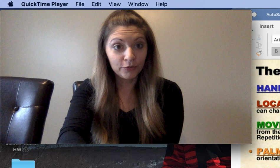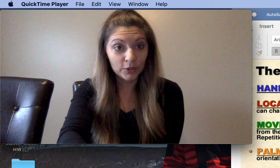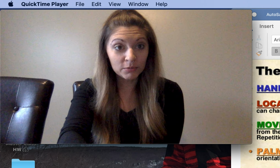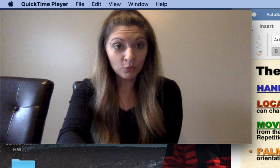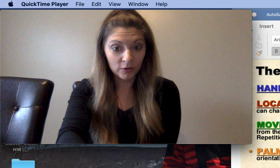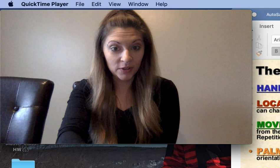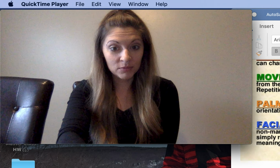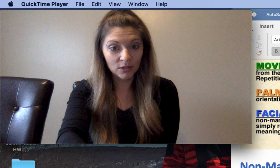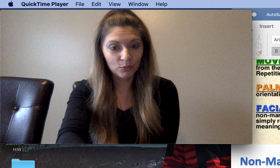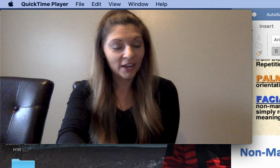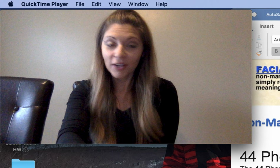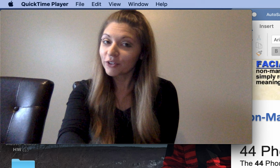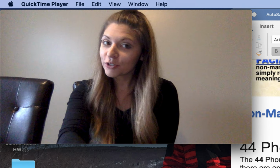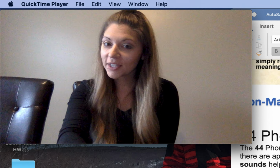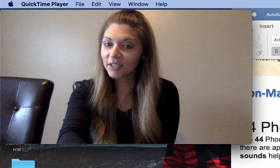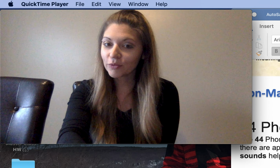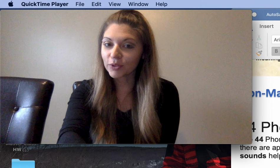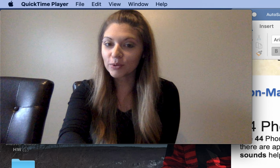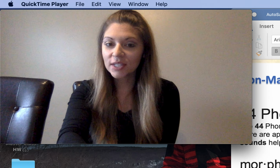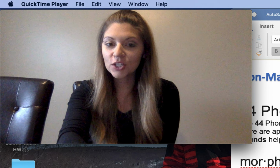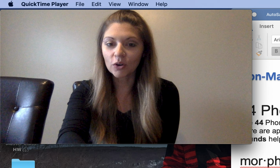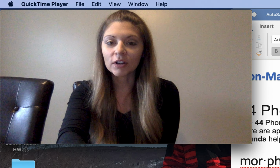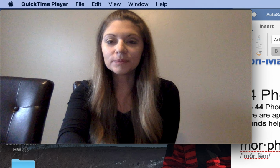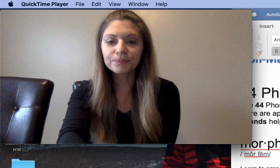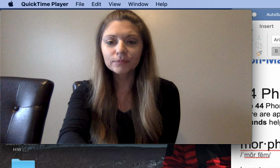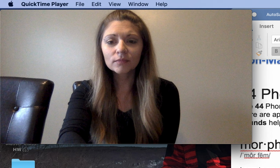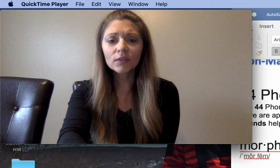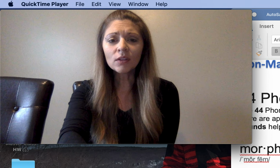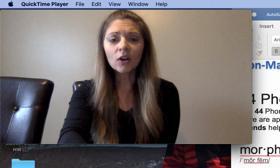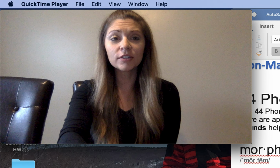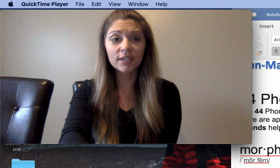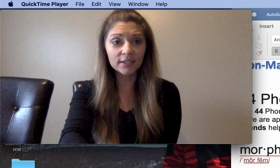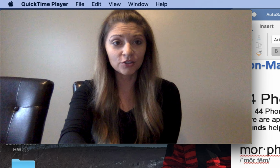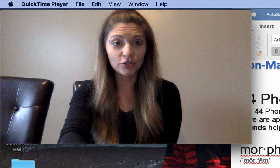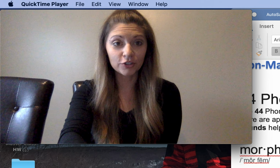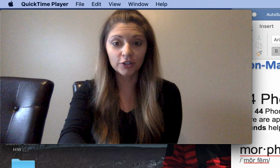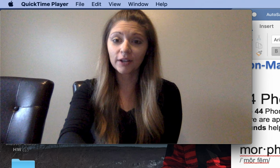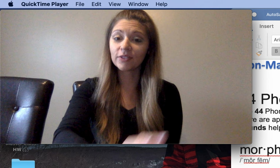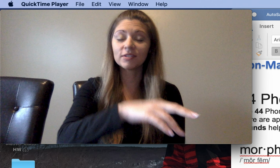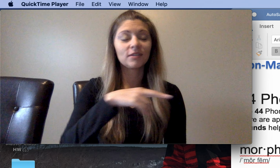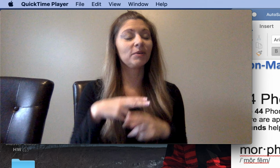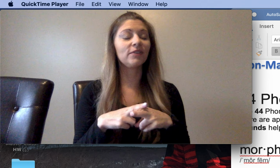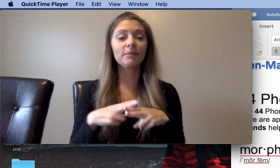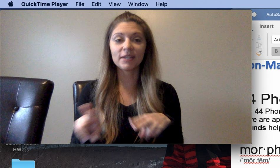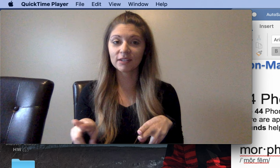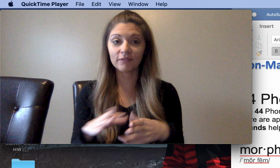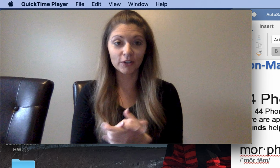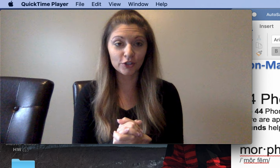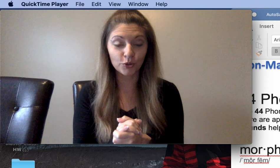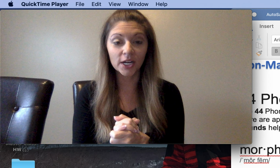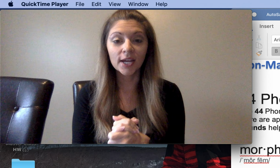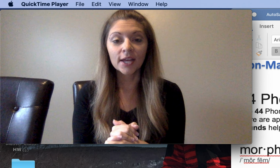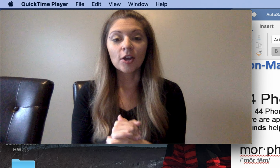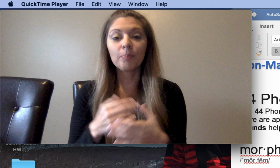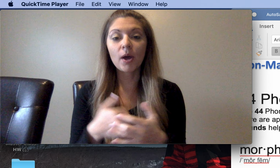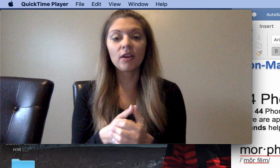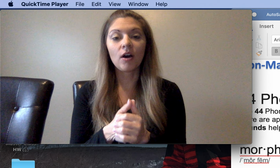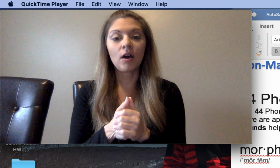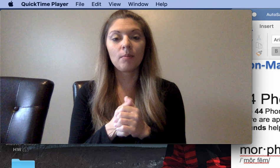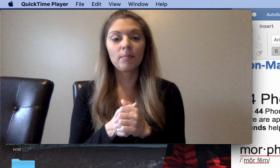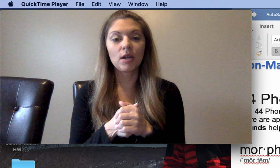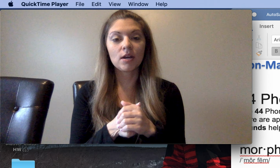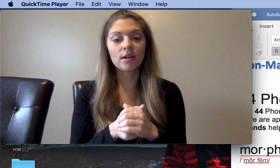of our phonemes and morphemes, and we have understanding of what those things are, our sentence structure. This is going to be very basic and very short.